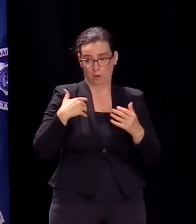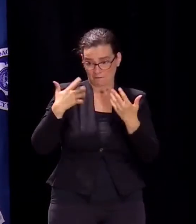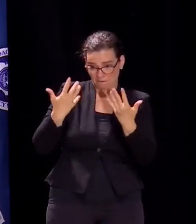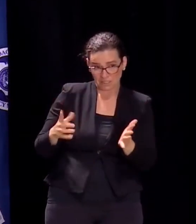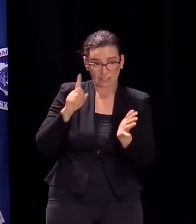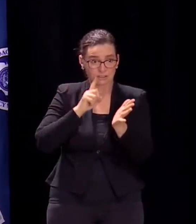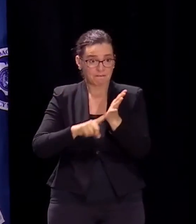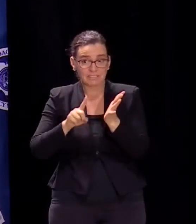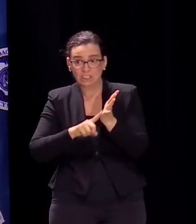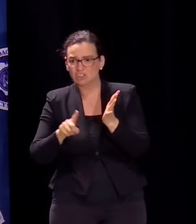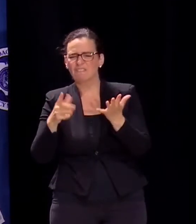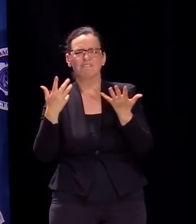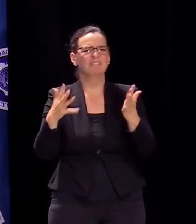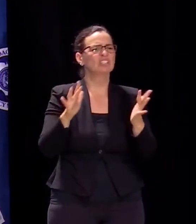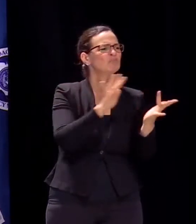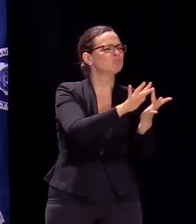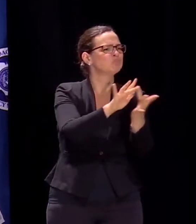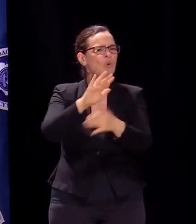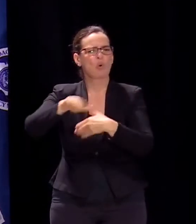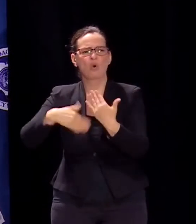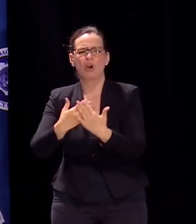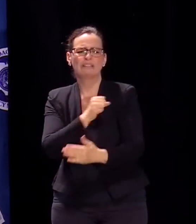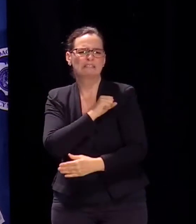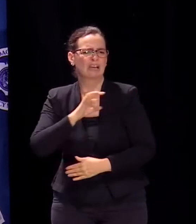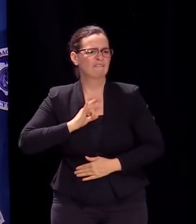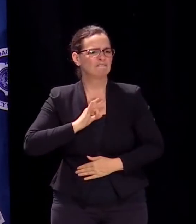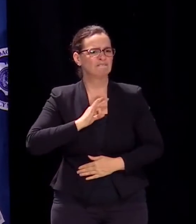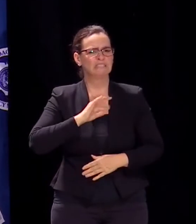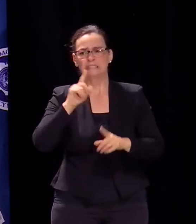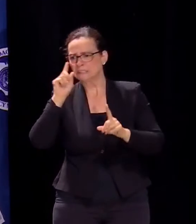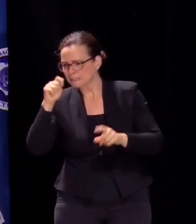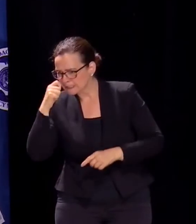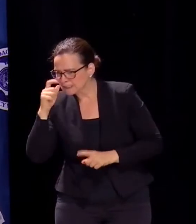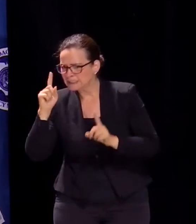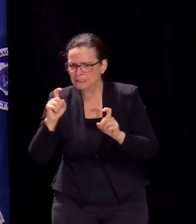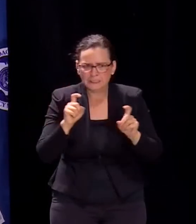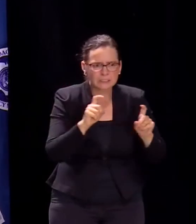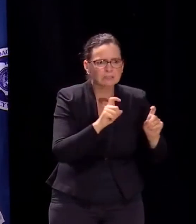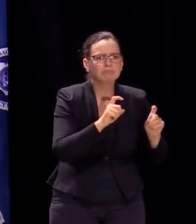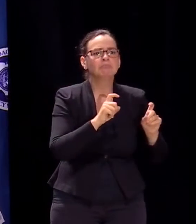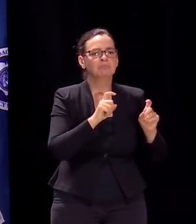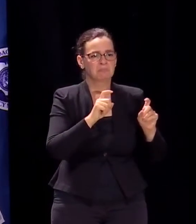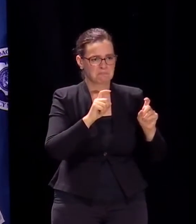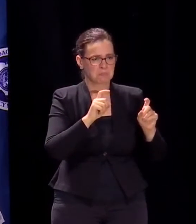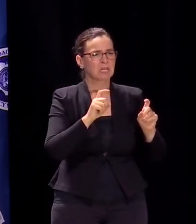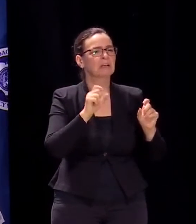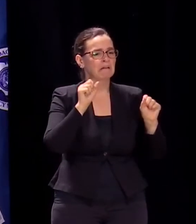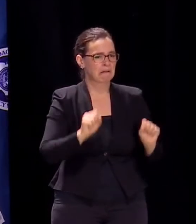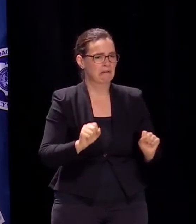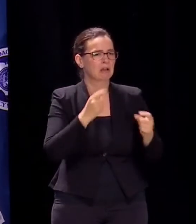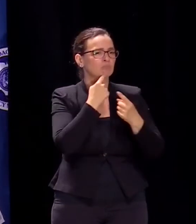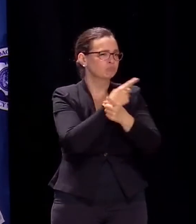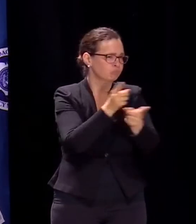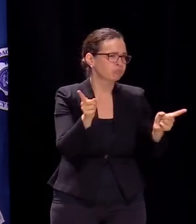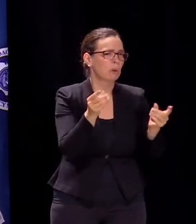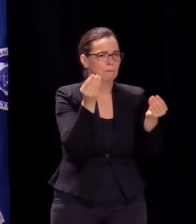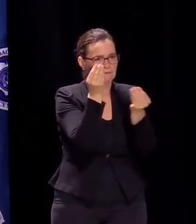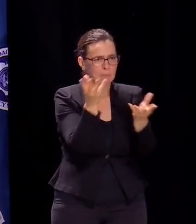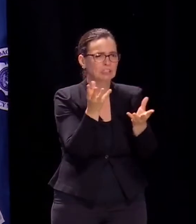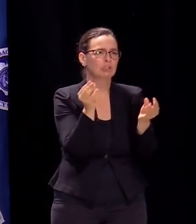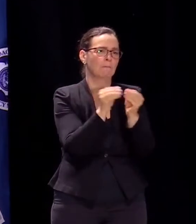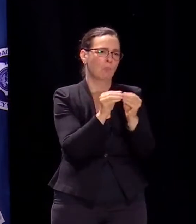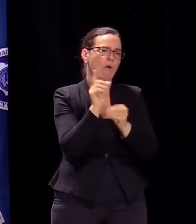employees about potentially getting tested, then I'll probably be free more to talk about it. But right now, we have not been giving a gap